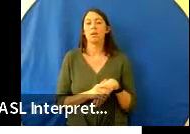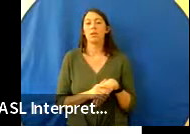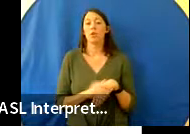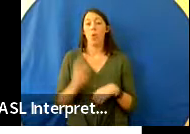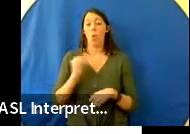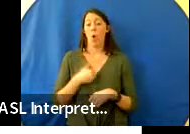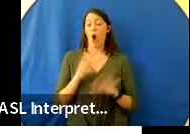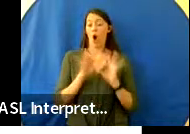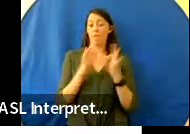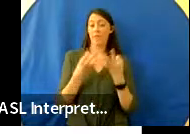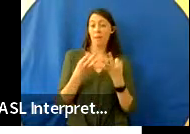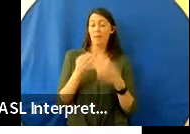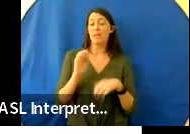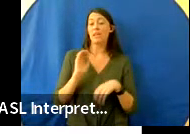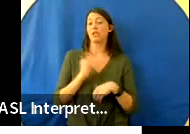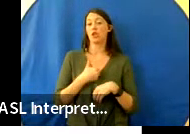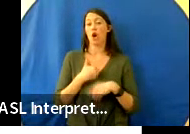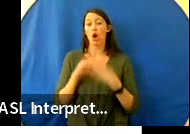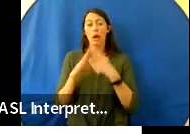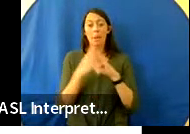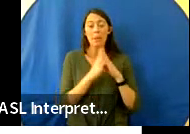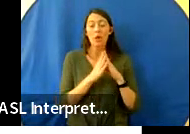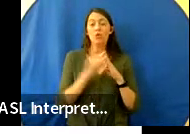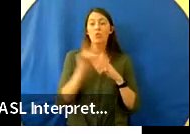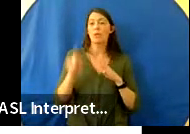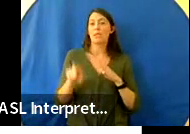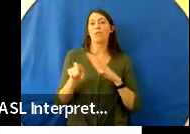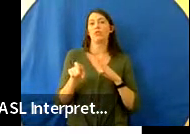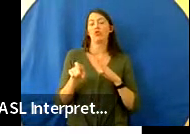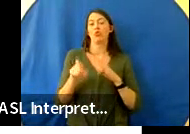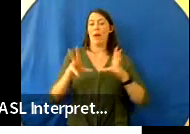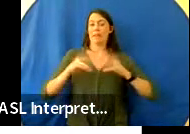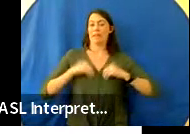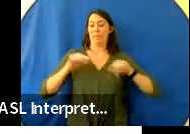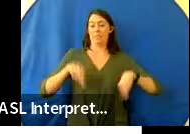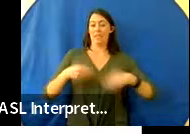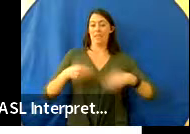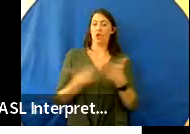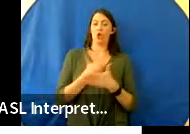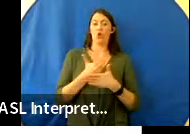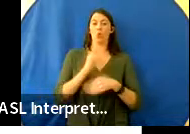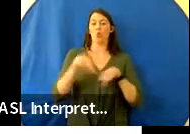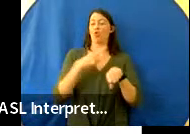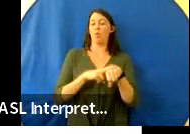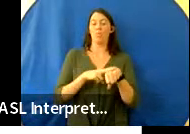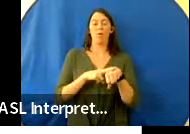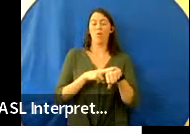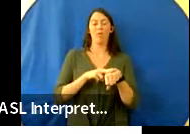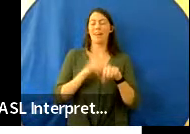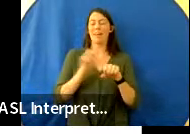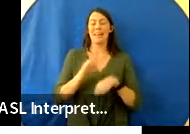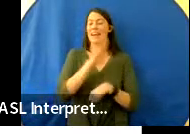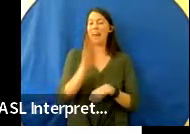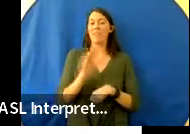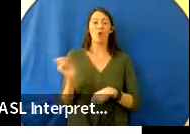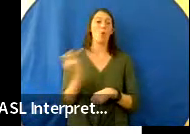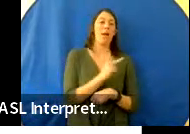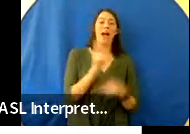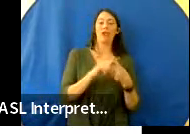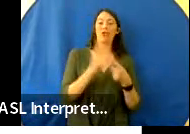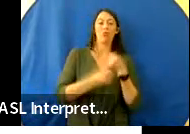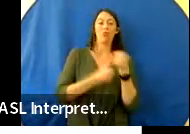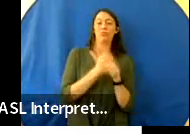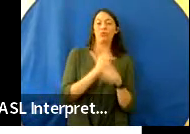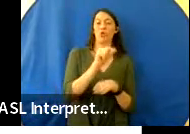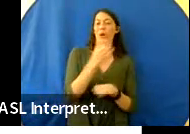manage the new normal. It's never going to be 2019 again. And we're going to need to figure out how to operate in a